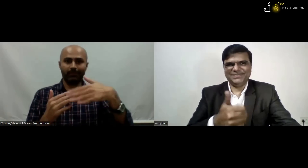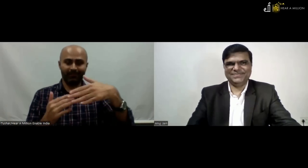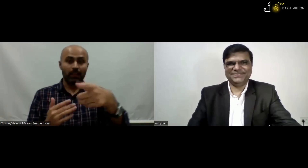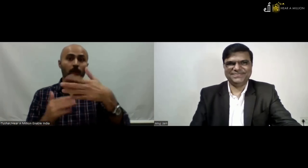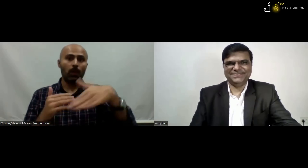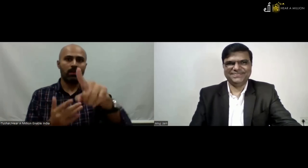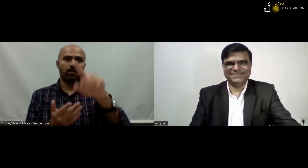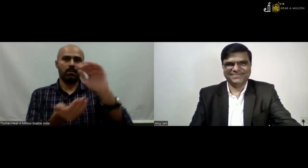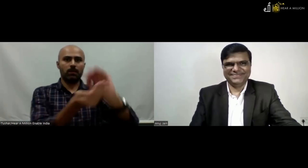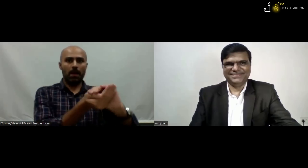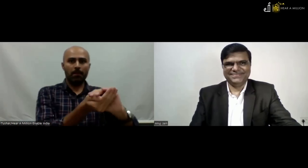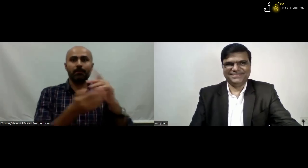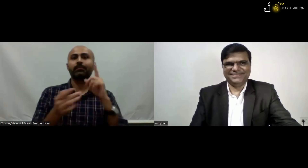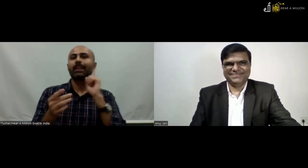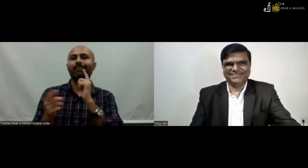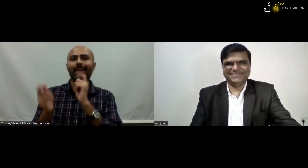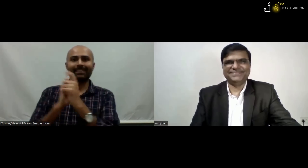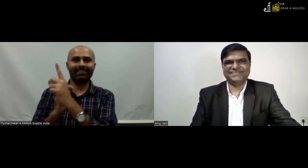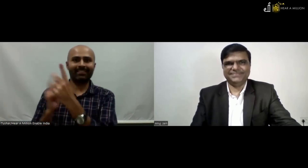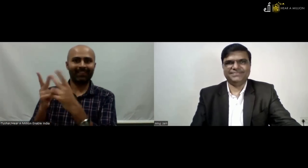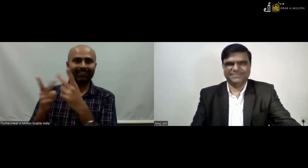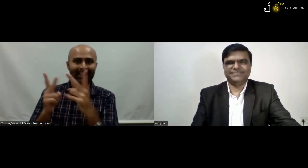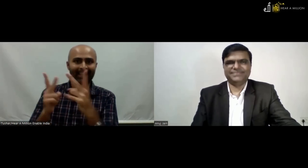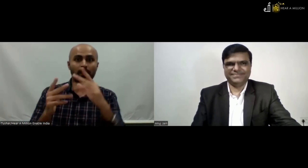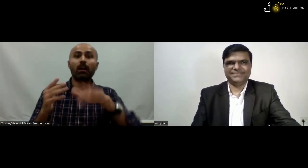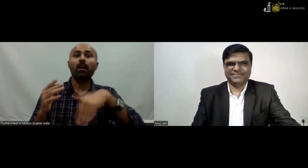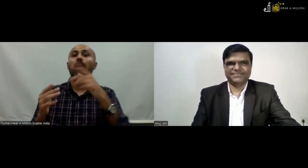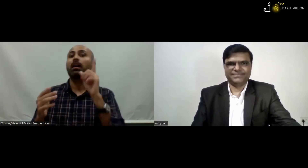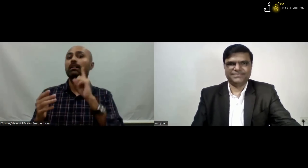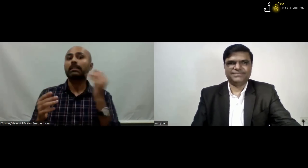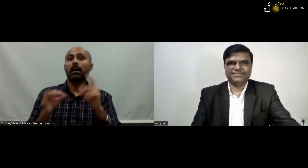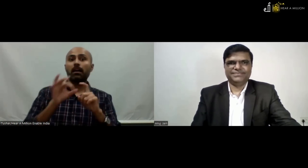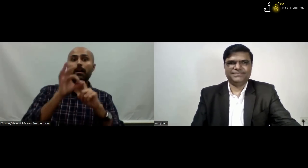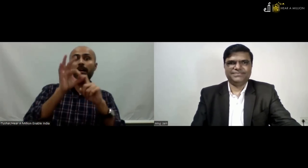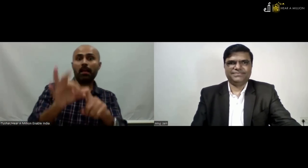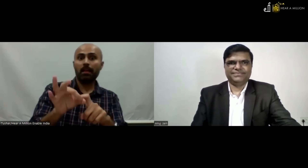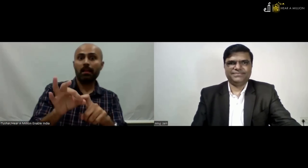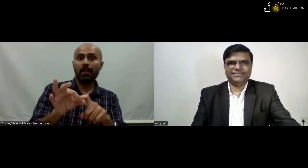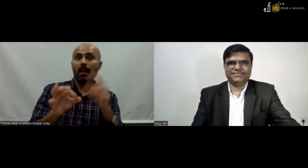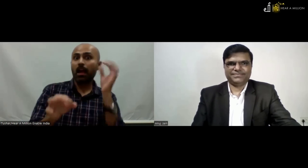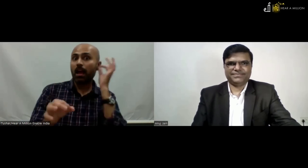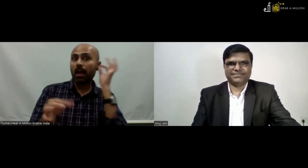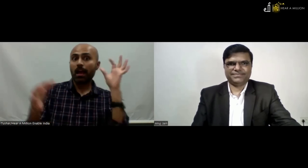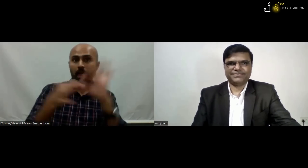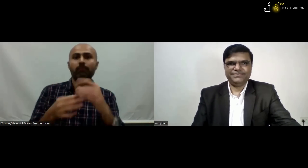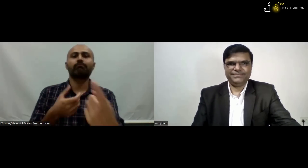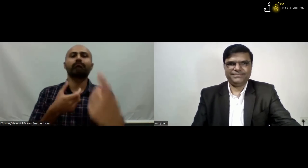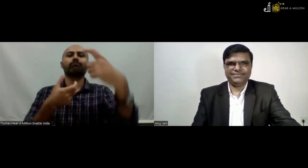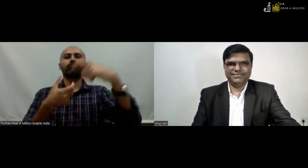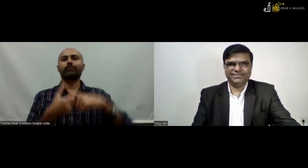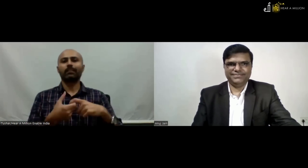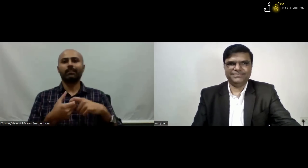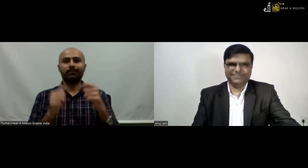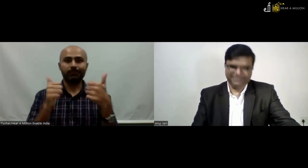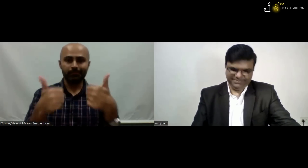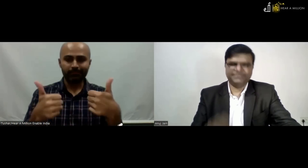that driving license is available for deaf people. So with that, Anuj, I would